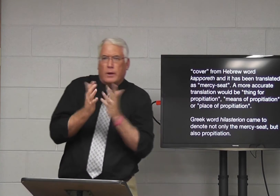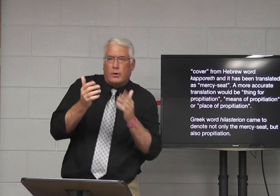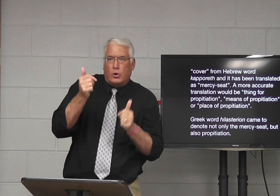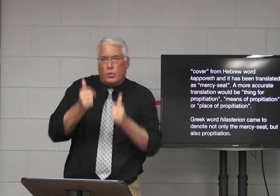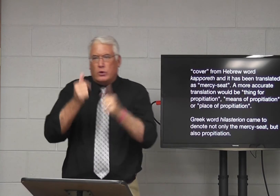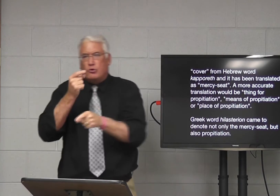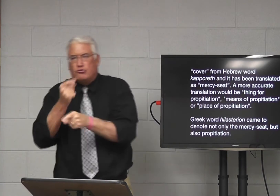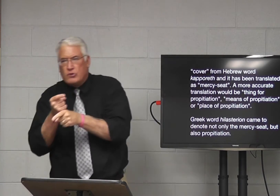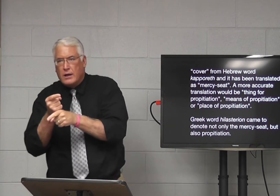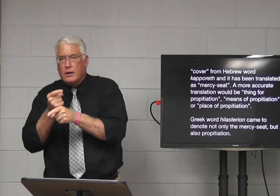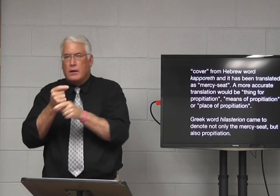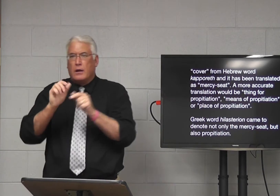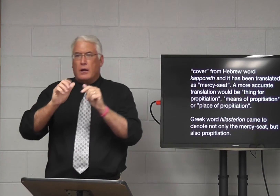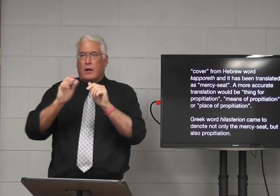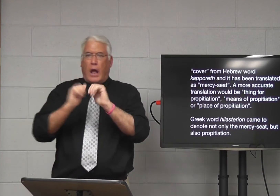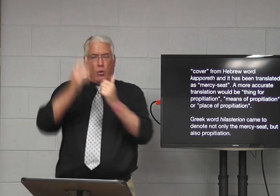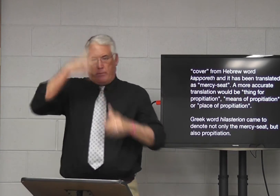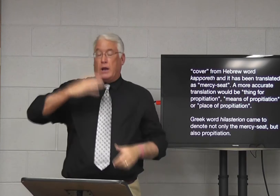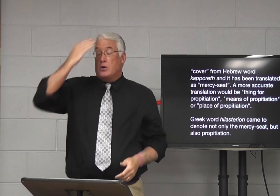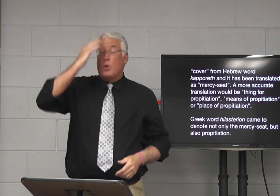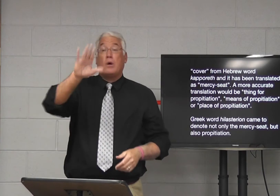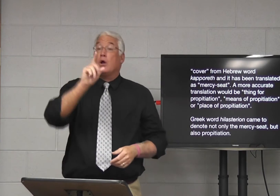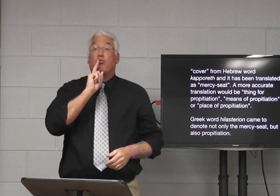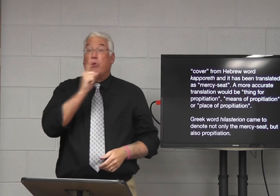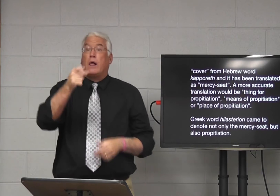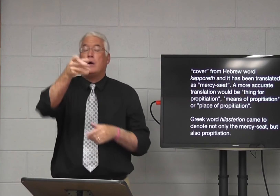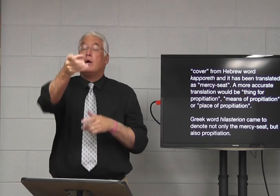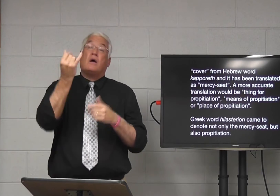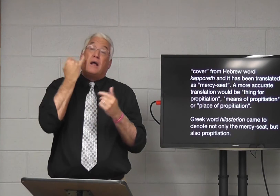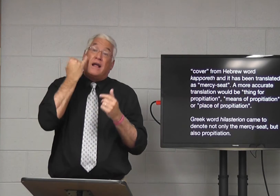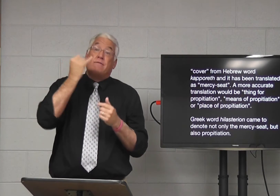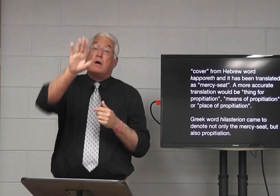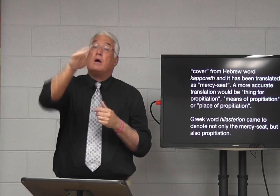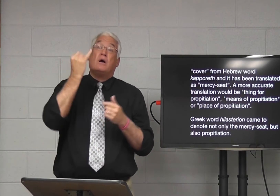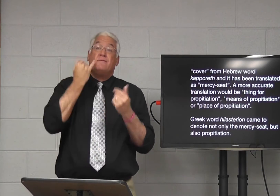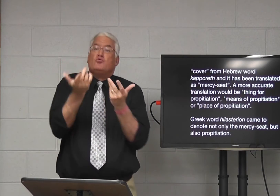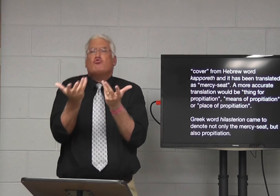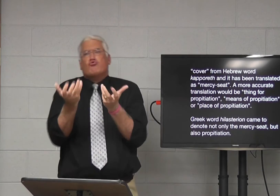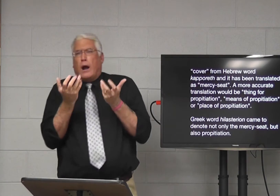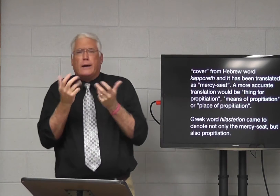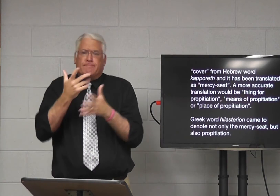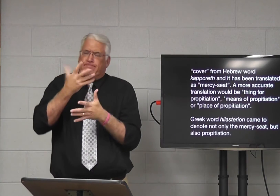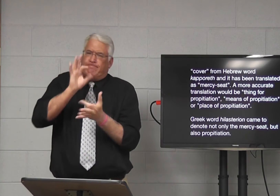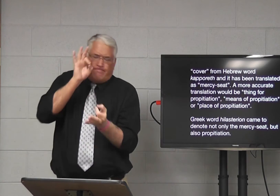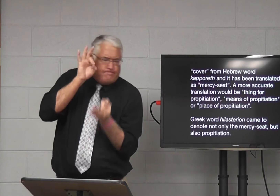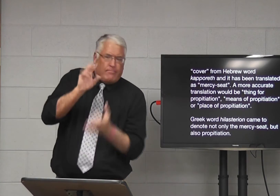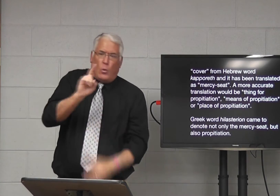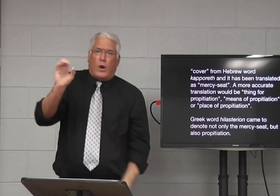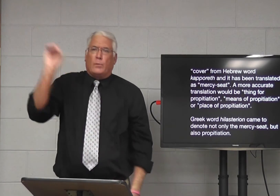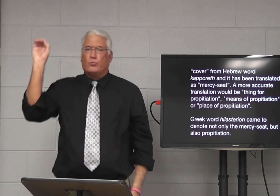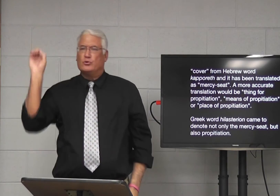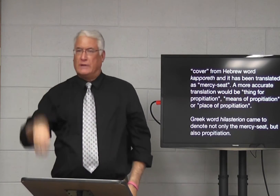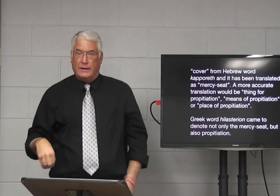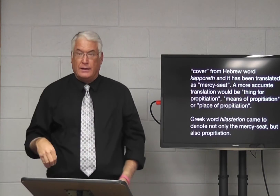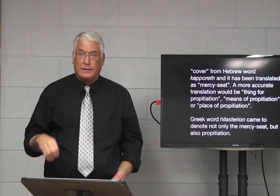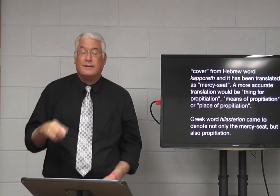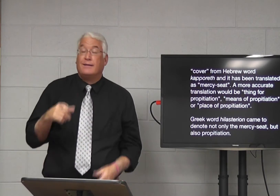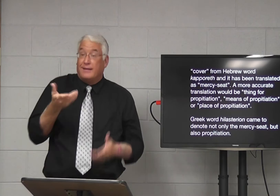Which can you choose the Bible? How will I know which Bible version is right? So if you want the perfect